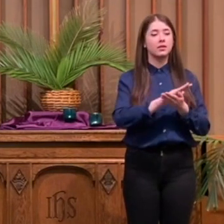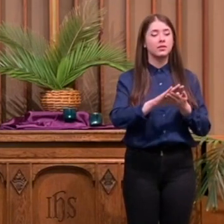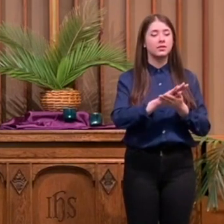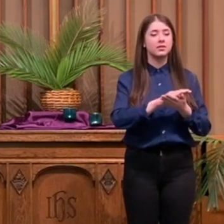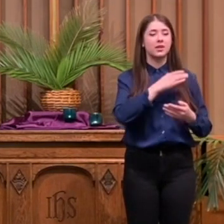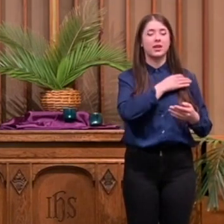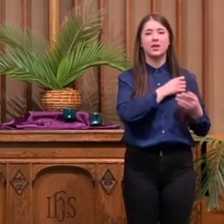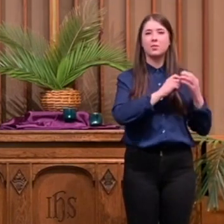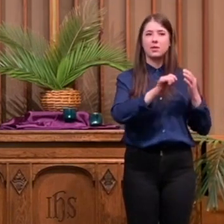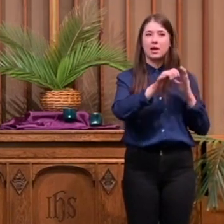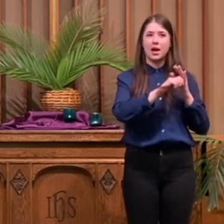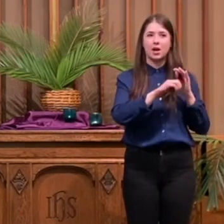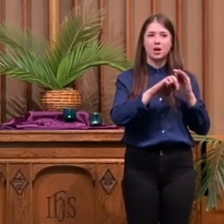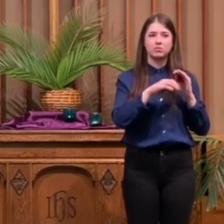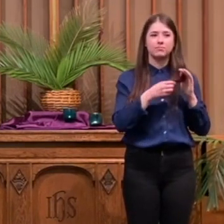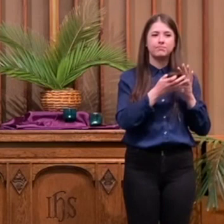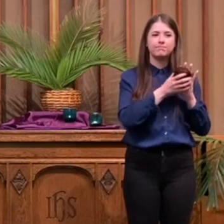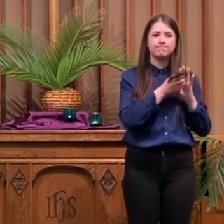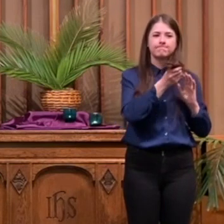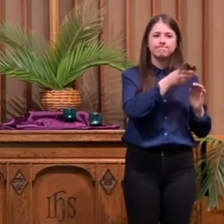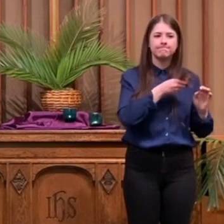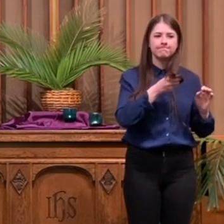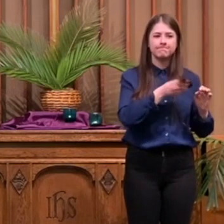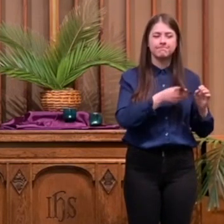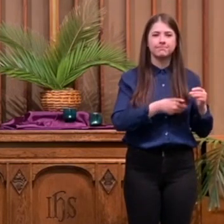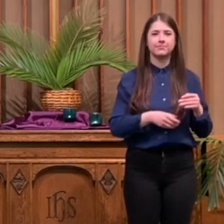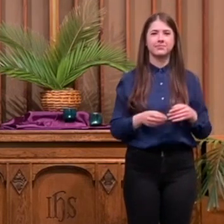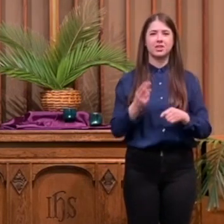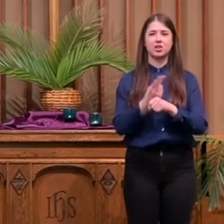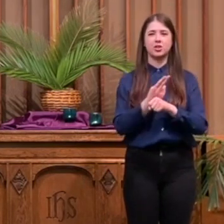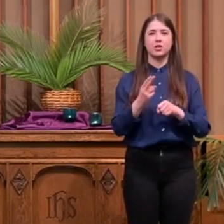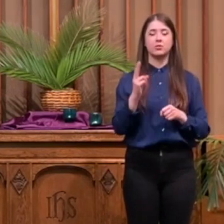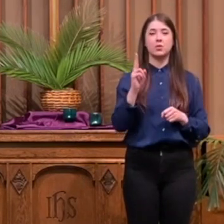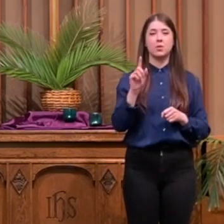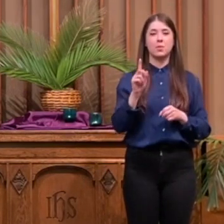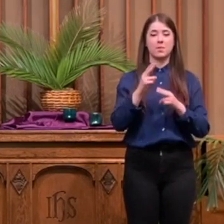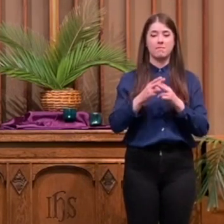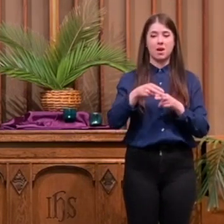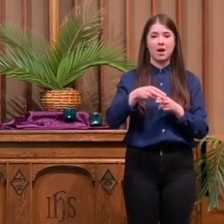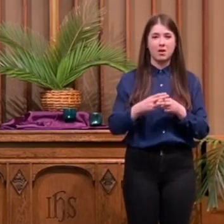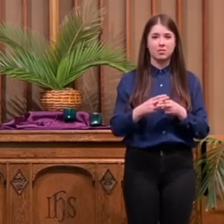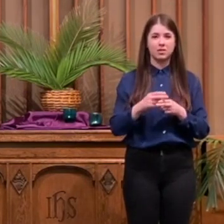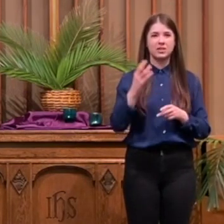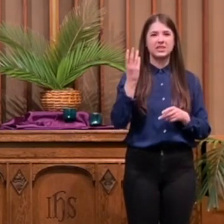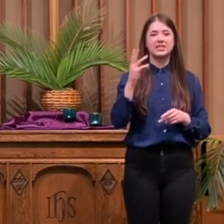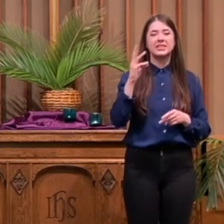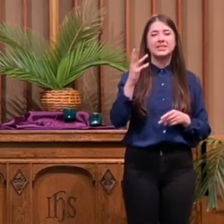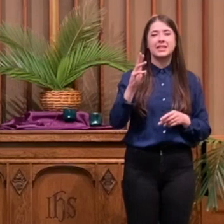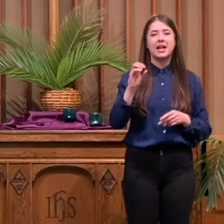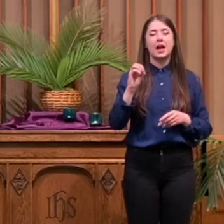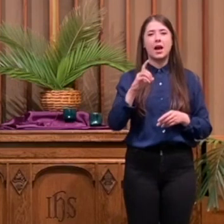Mary used a pound, 16 ounces of expensive perfume to